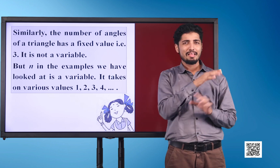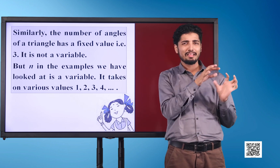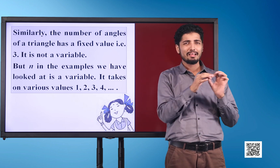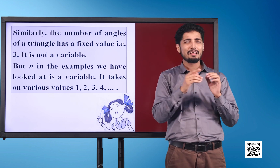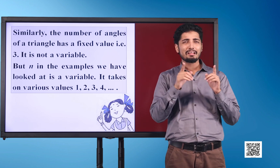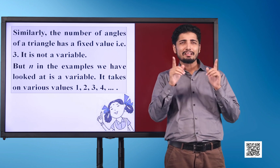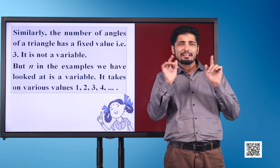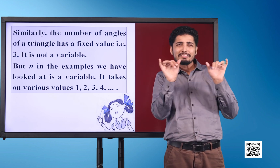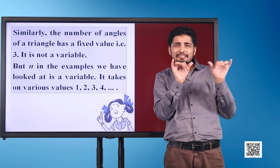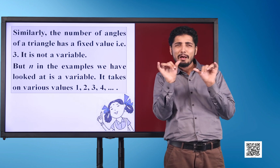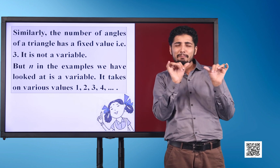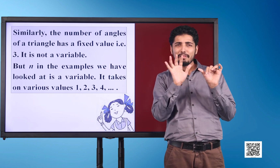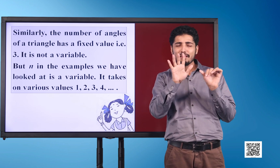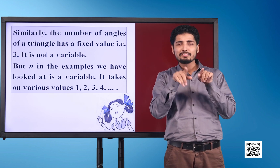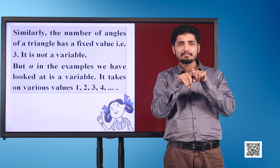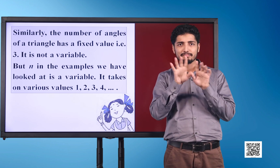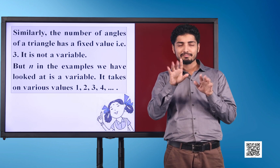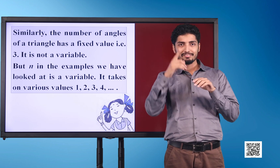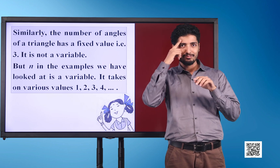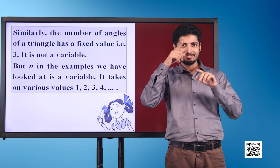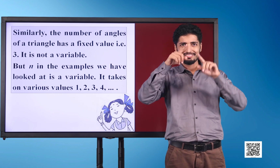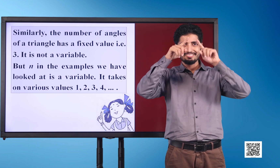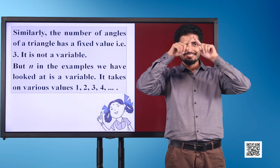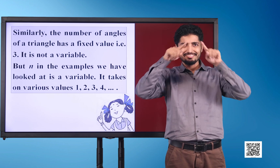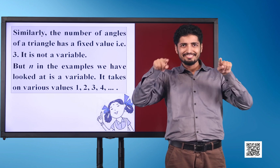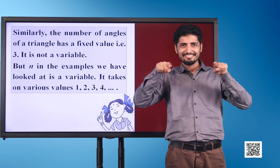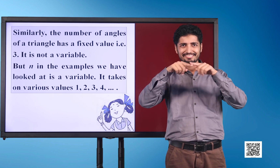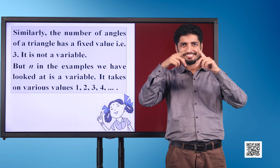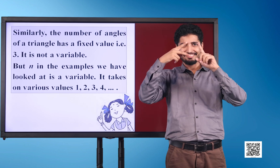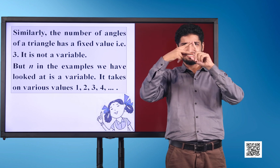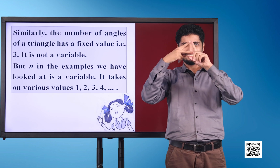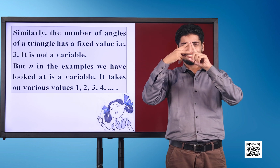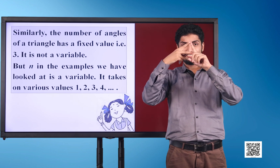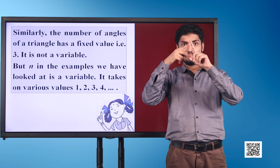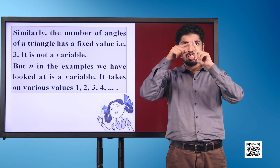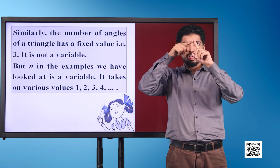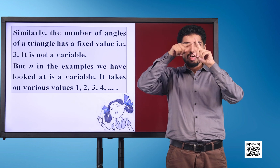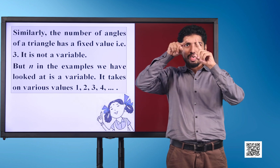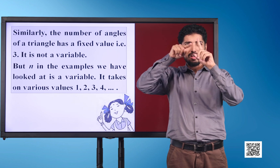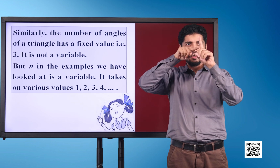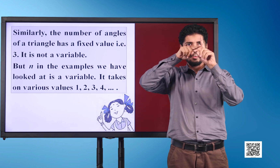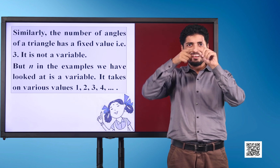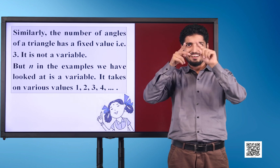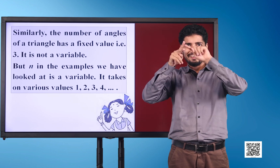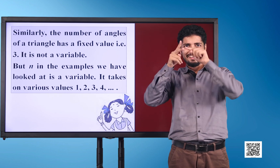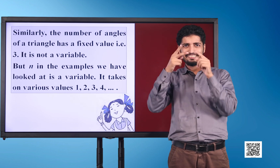Similarly, the number of angles of a triangle has a fixed value, that is 3. It is not a